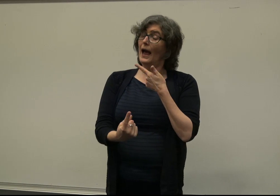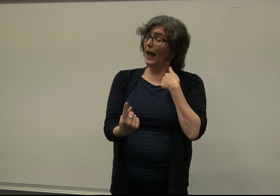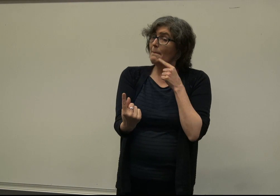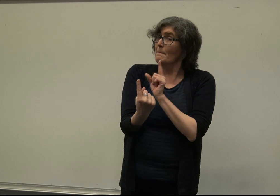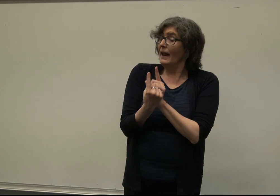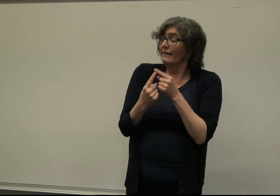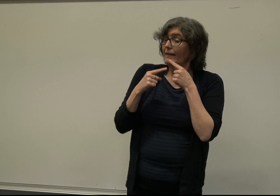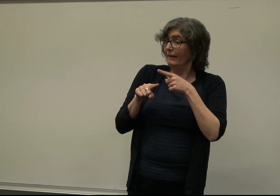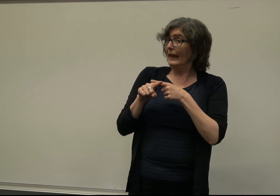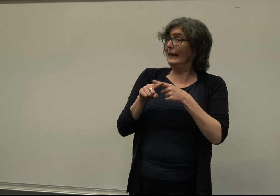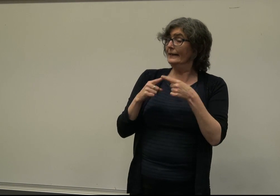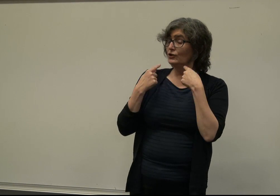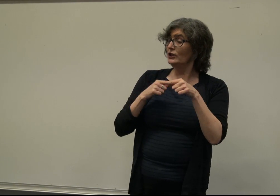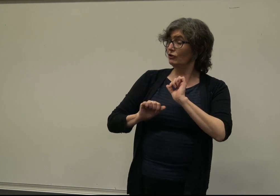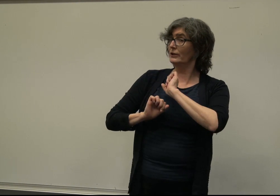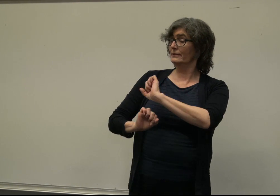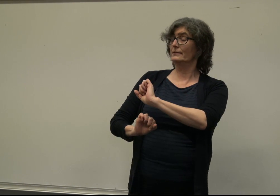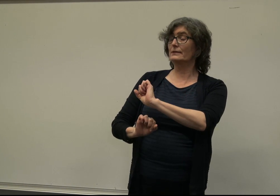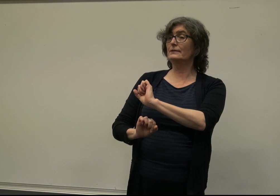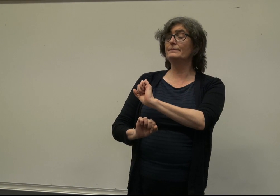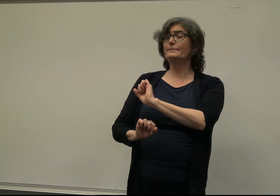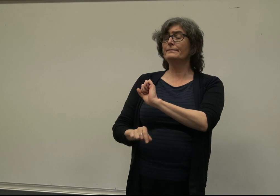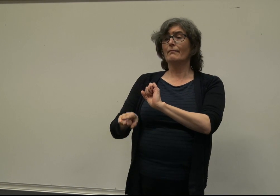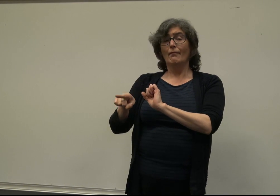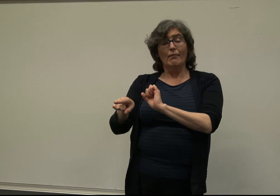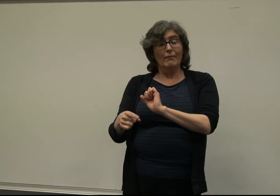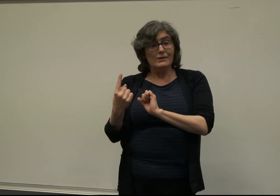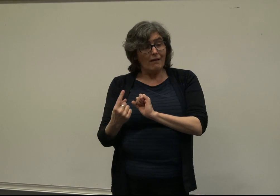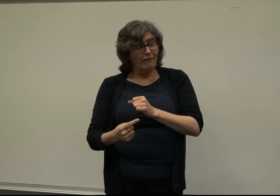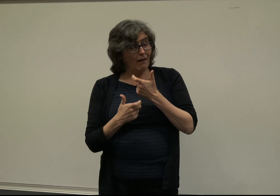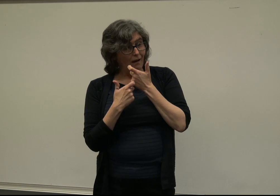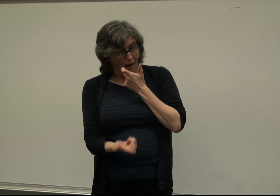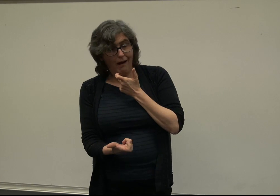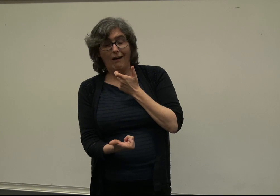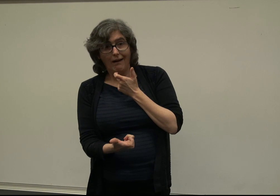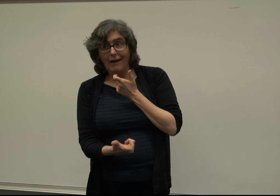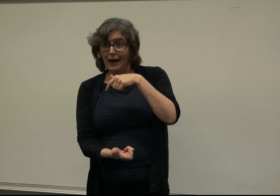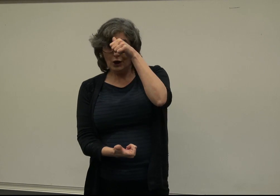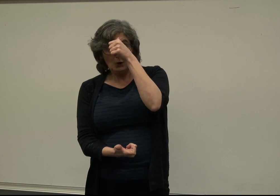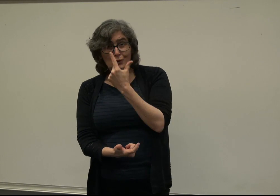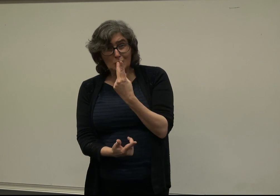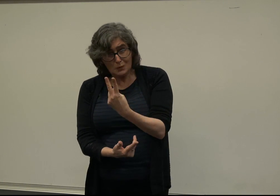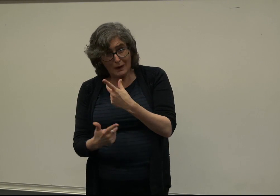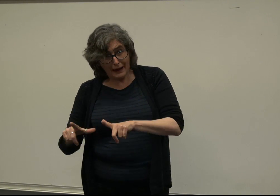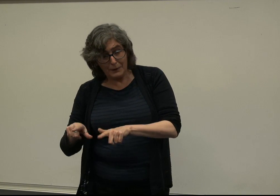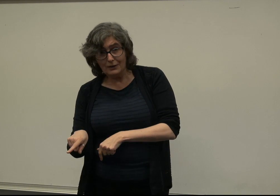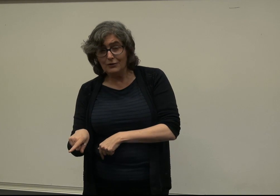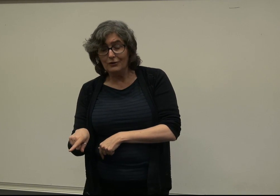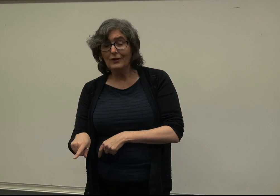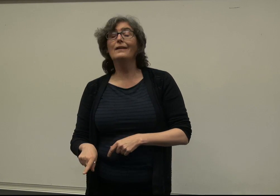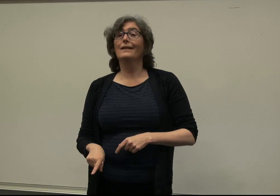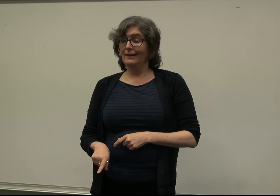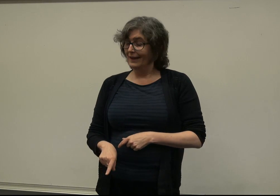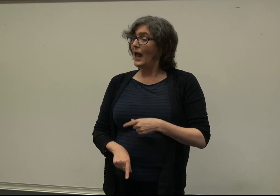sons, and she didn't know that my son was bilingual. And when we told her, she